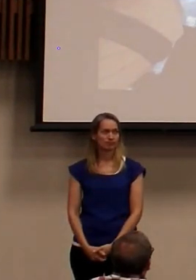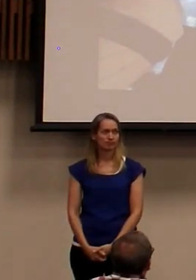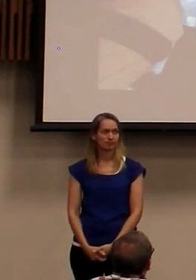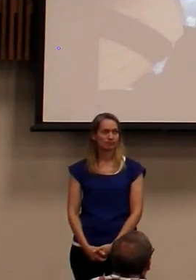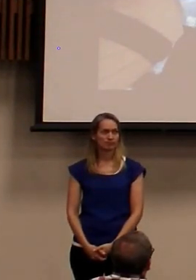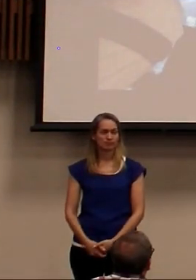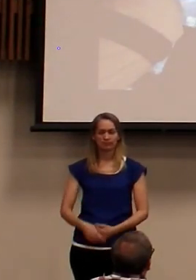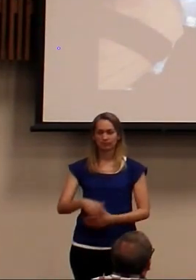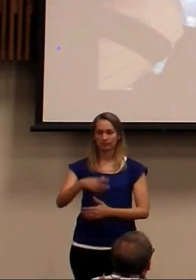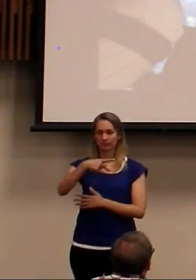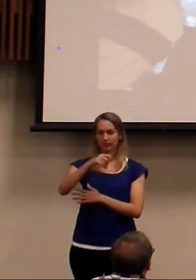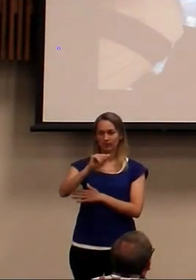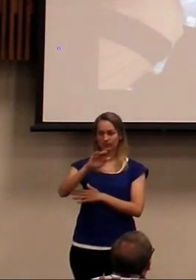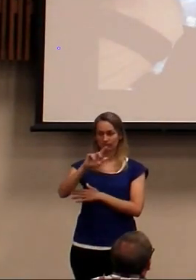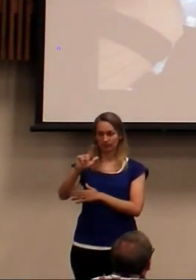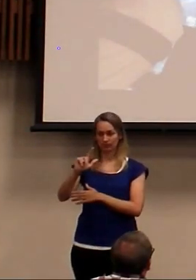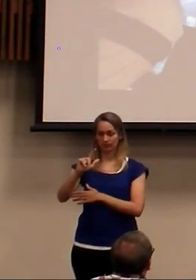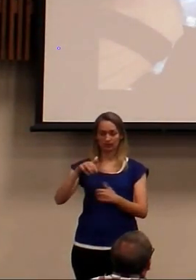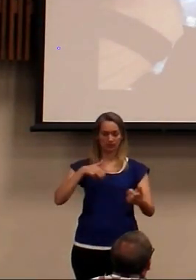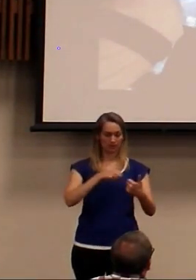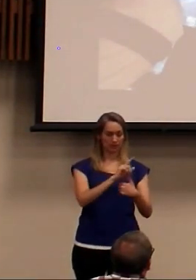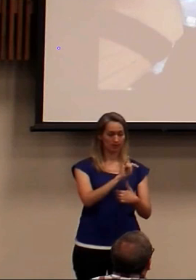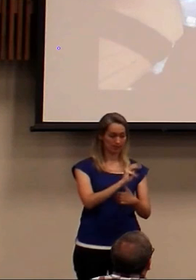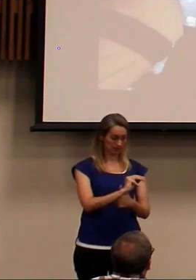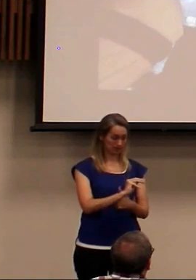Paul challenged Timothy to fulfill his ministry.